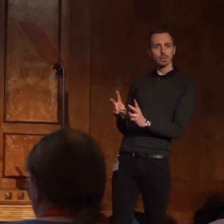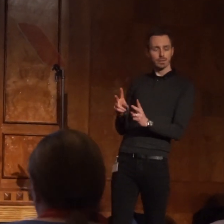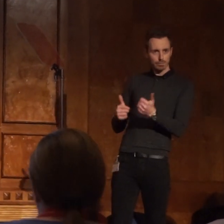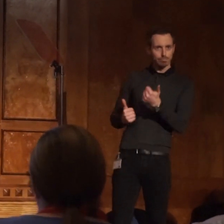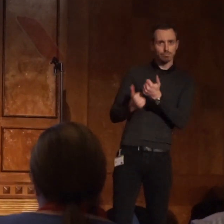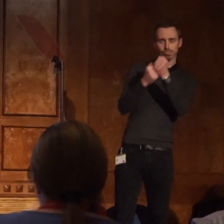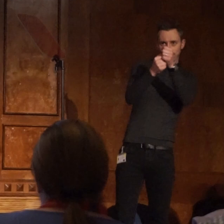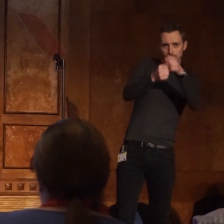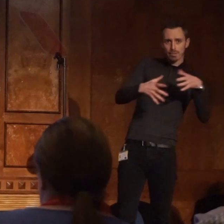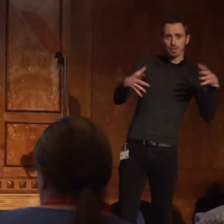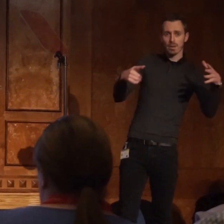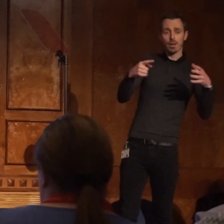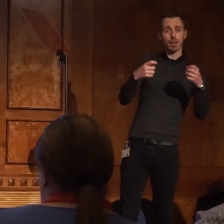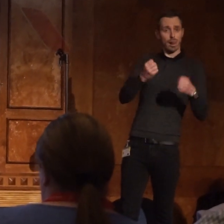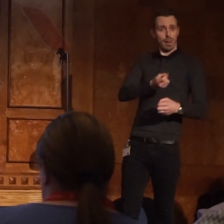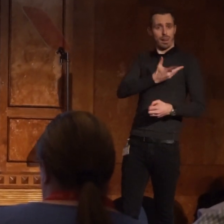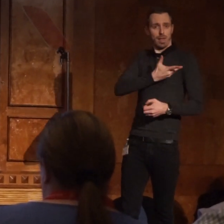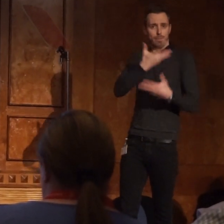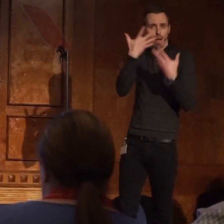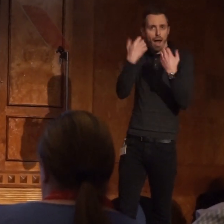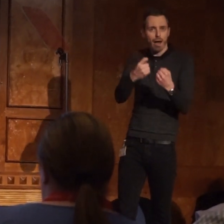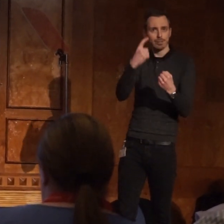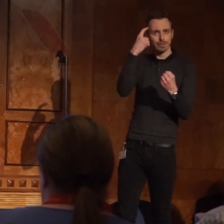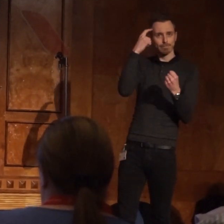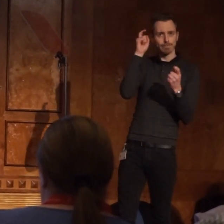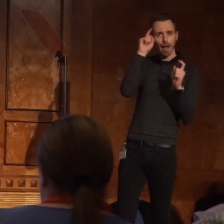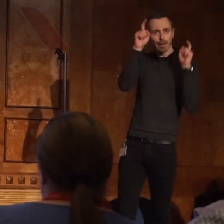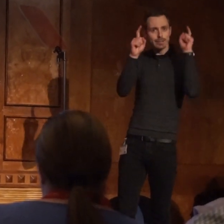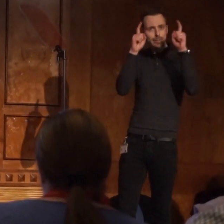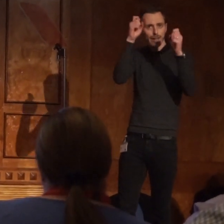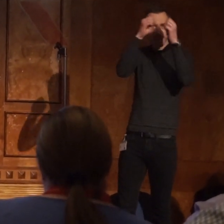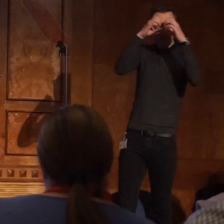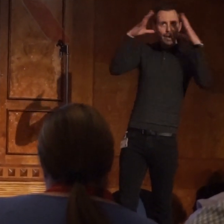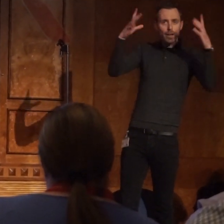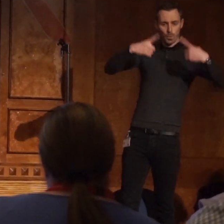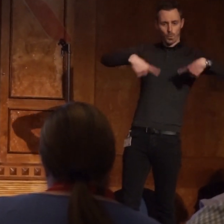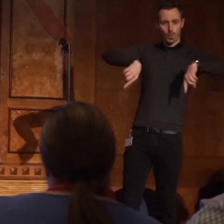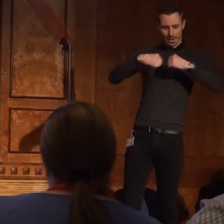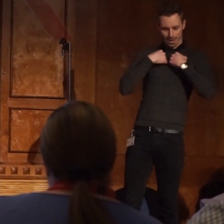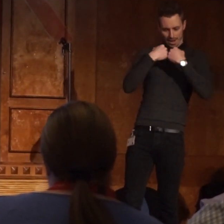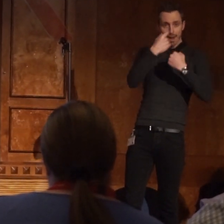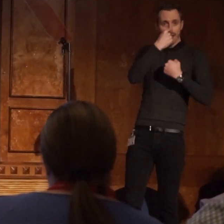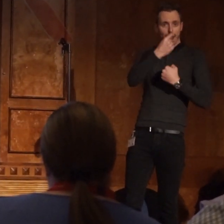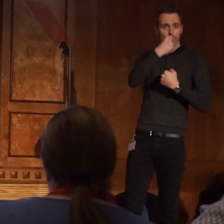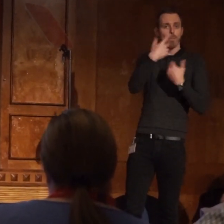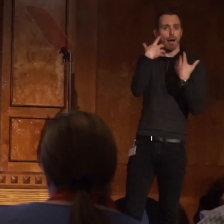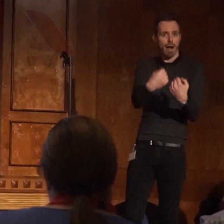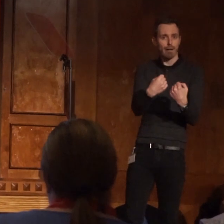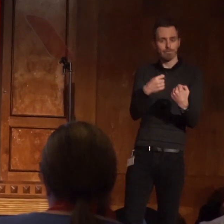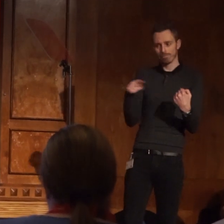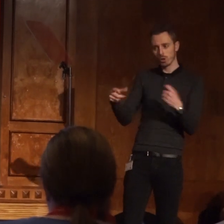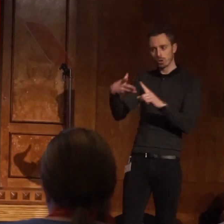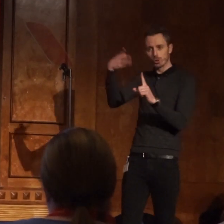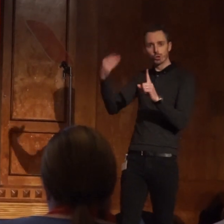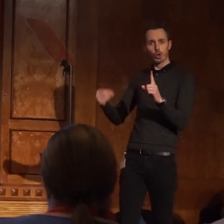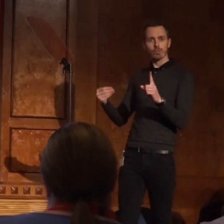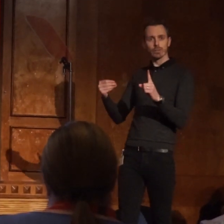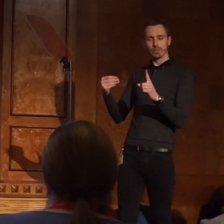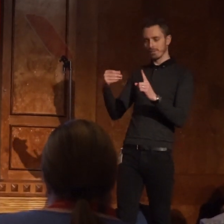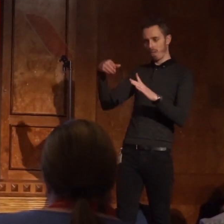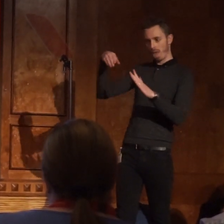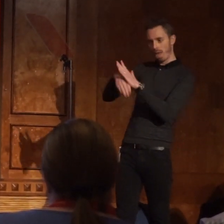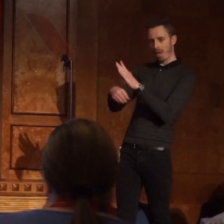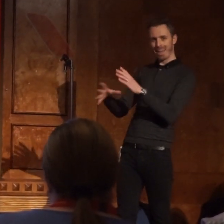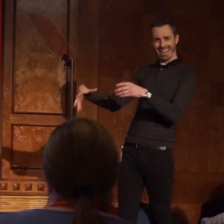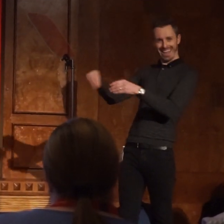has the ideas, the capability to govern in everybody's interests, while the Conservatives have descended into infighting across